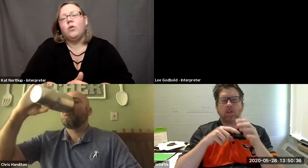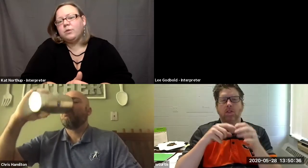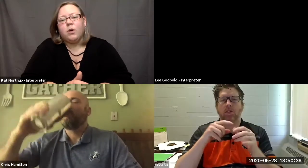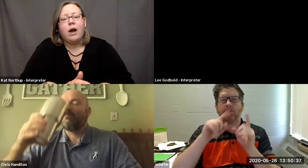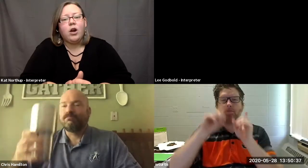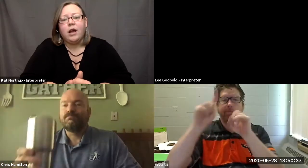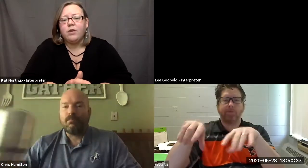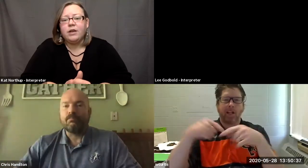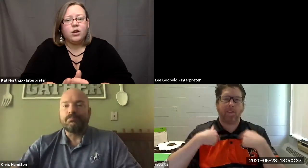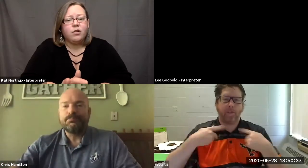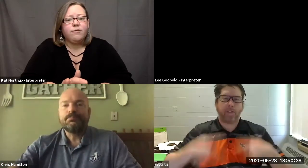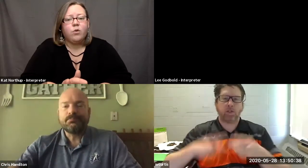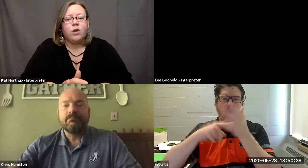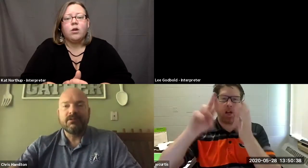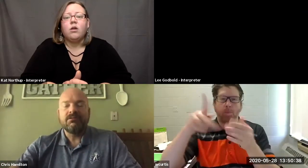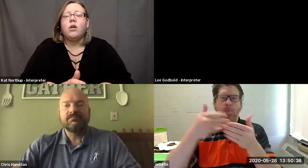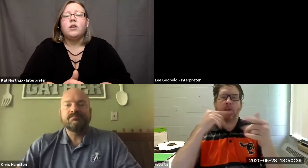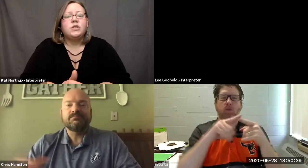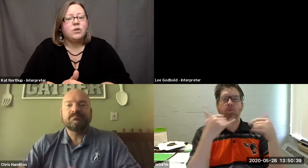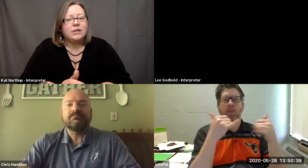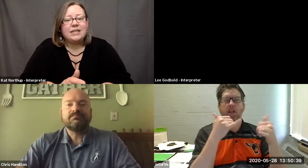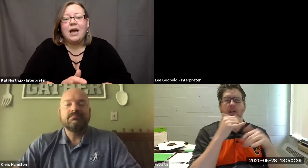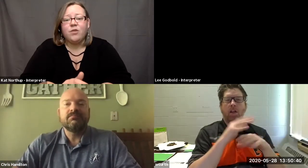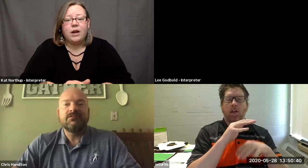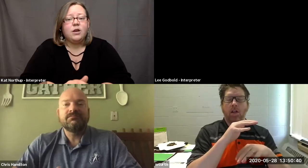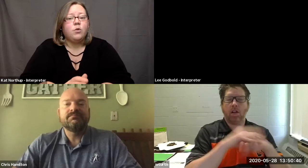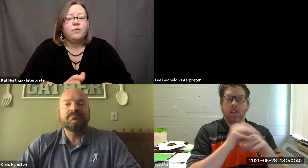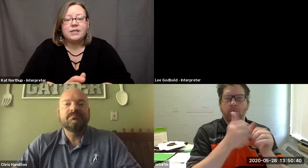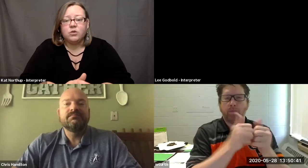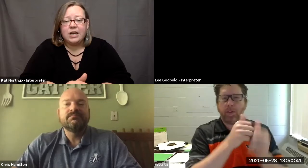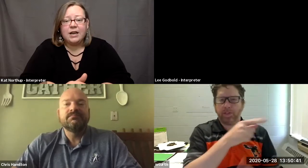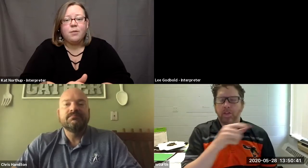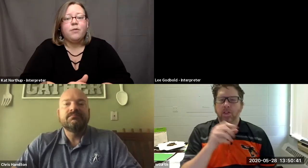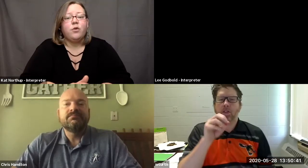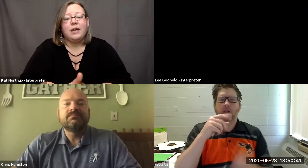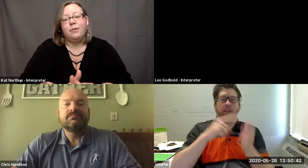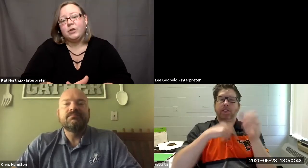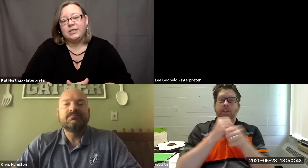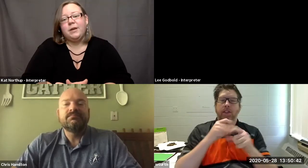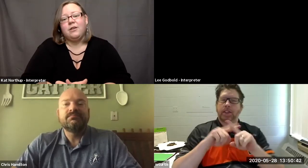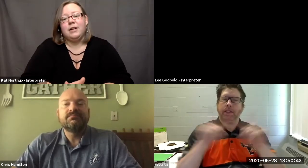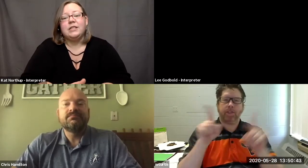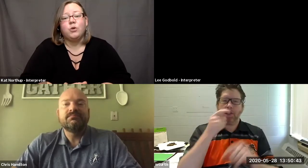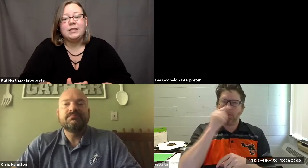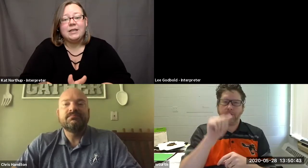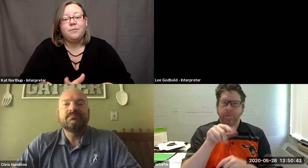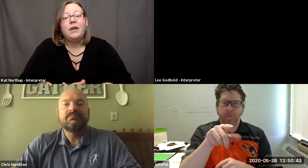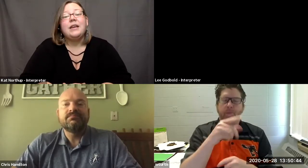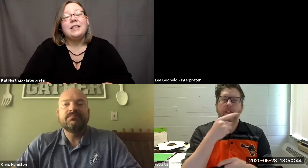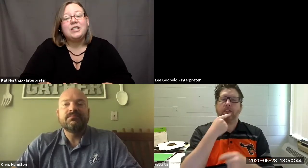it's required every year for students to have their annual physical checkup before they can participate on any sports team. This year